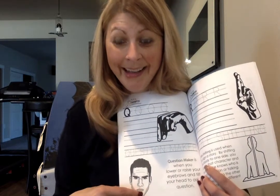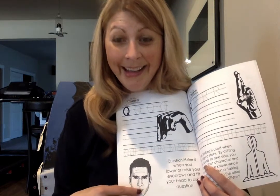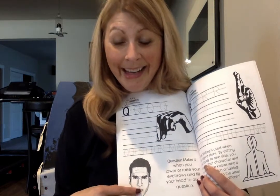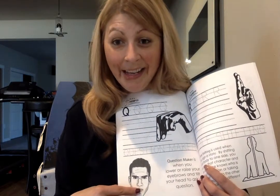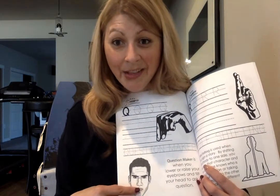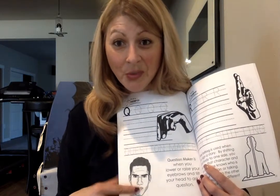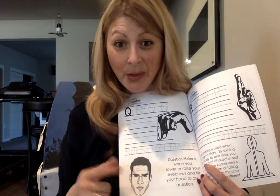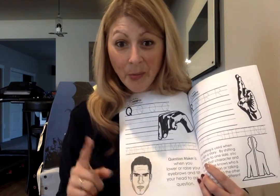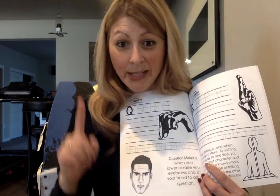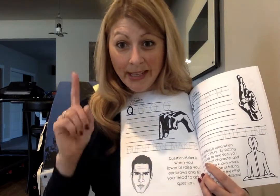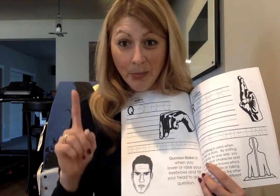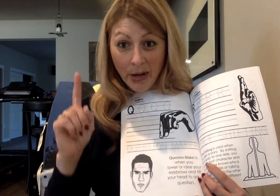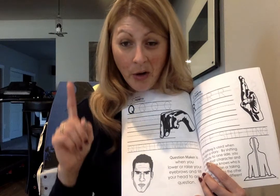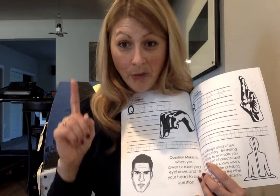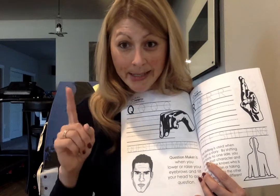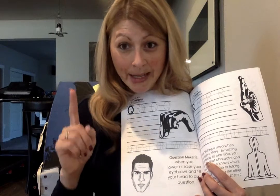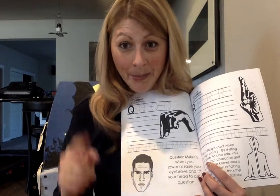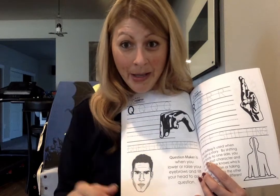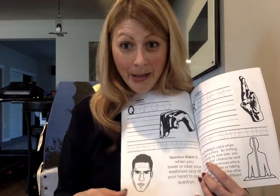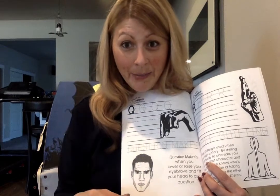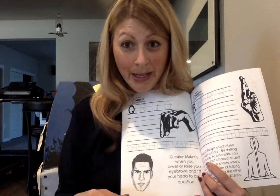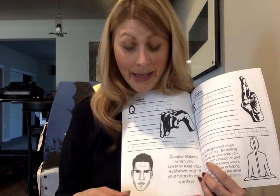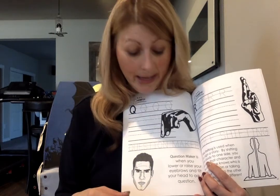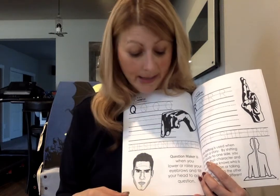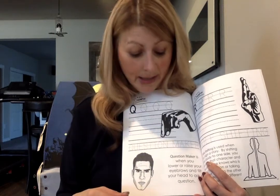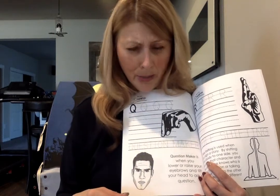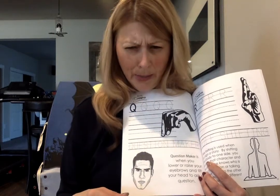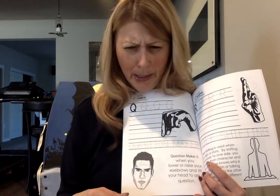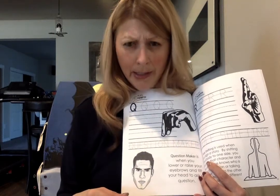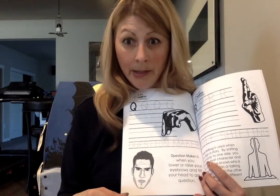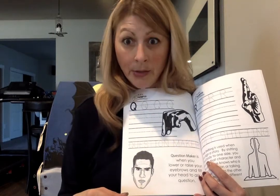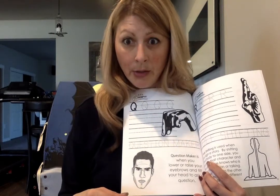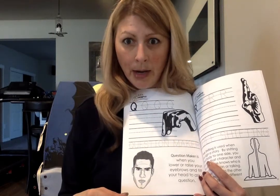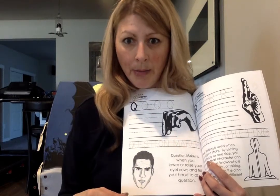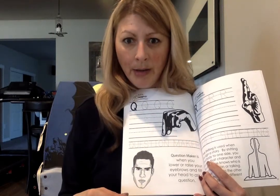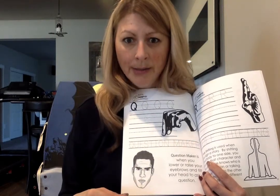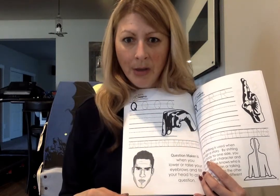In English, we tend to bring our voice up, but in ASL, we use our eyebrows. So,